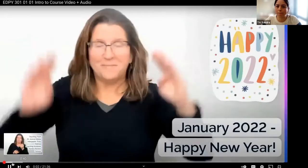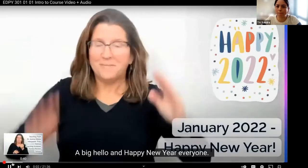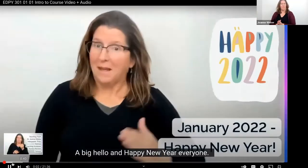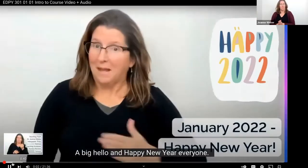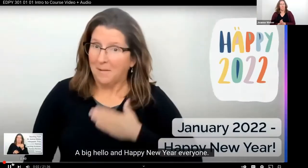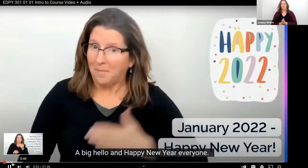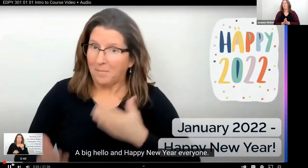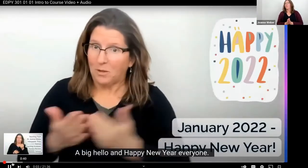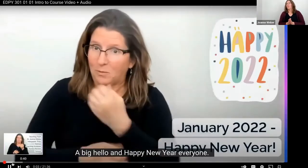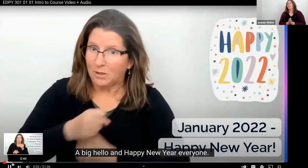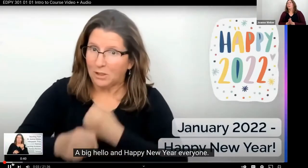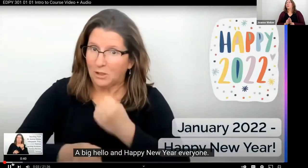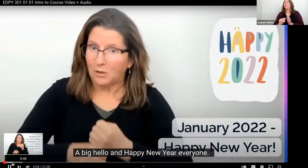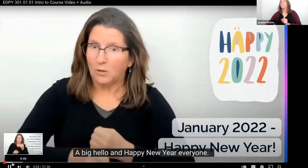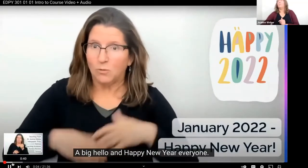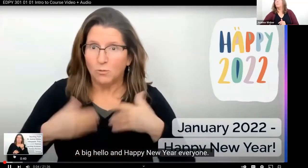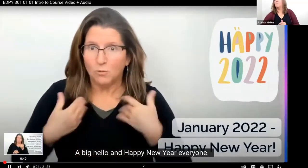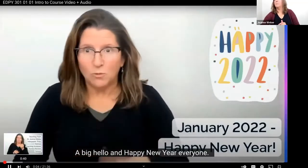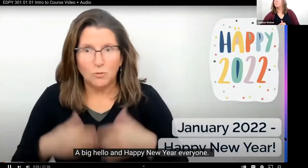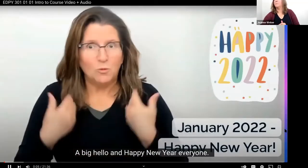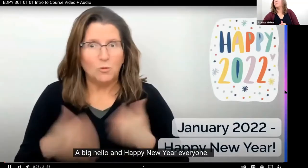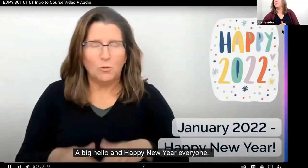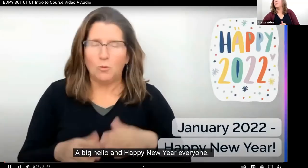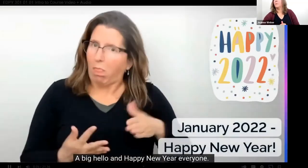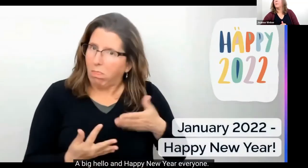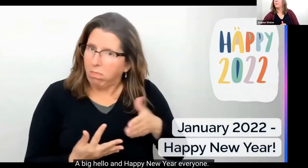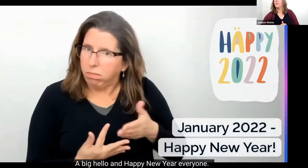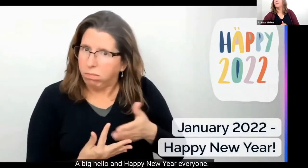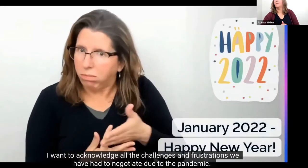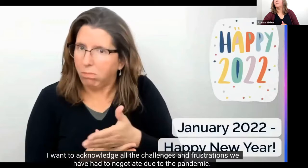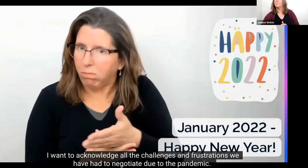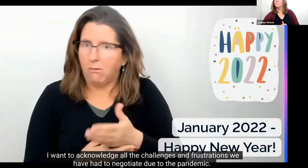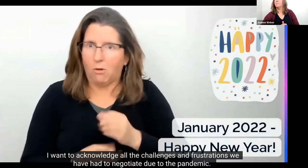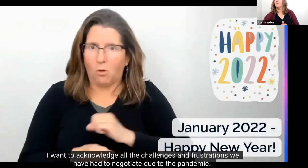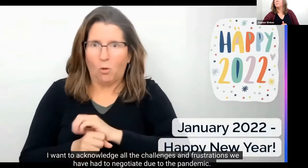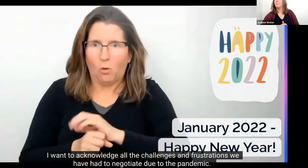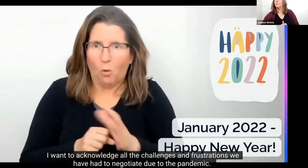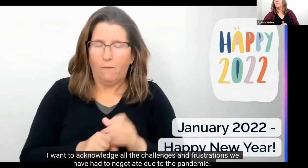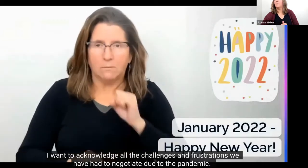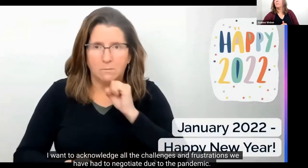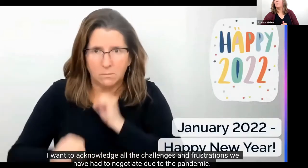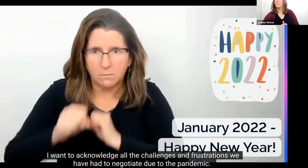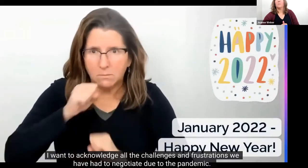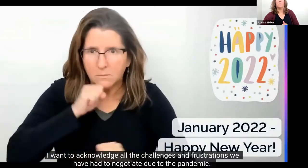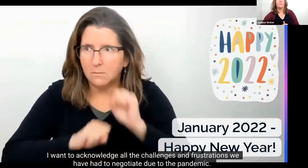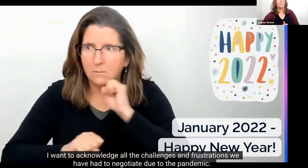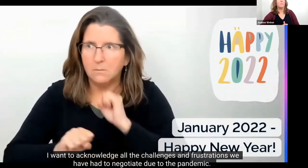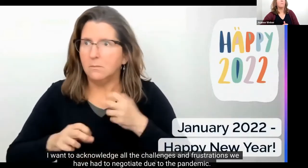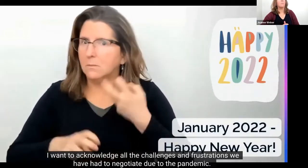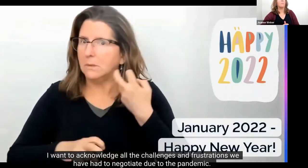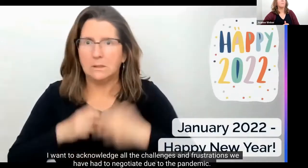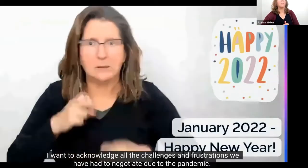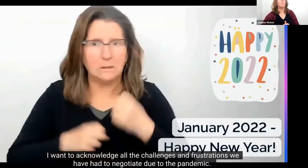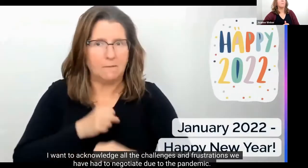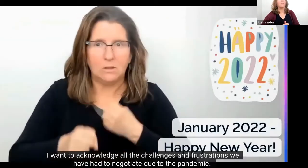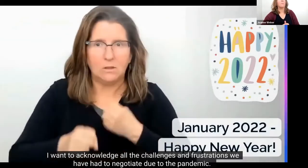A big hello and Happy New Year, everyone. I want to acknowledge all the challenges and frustrations